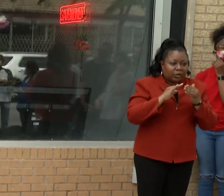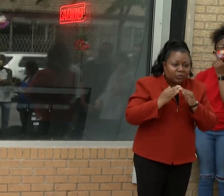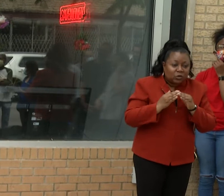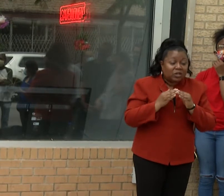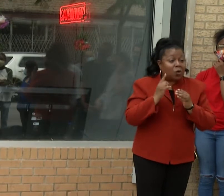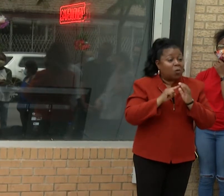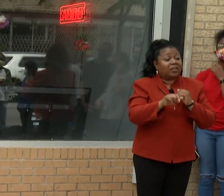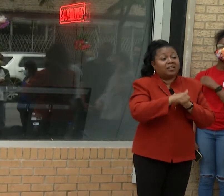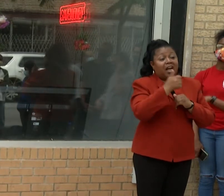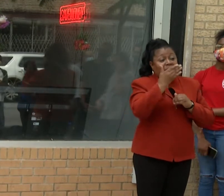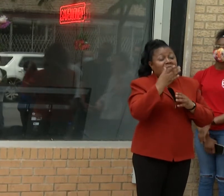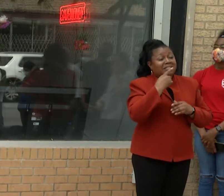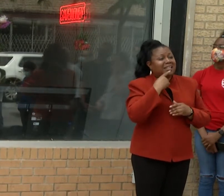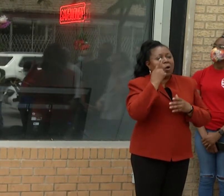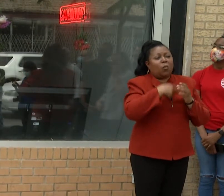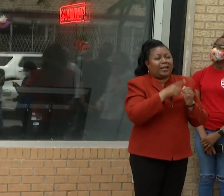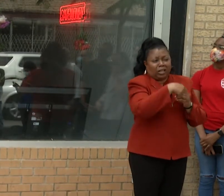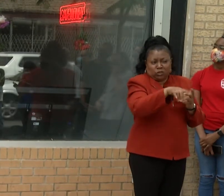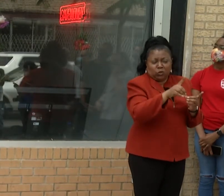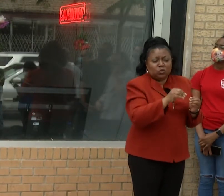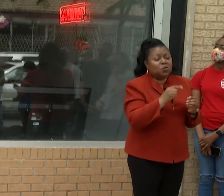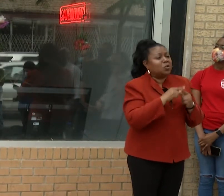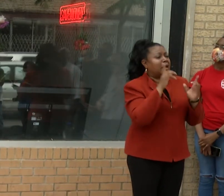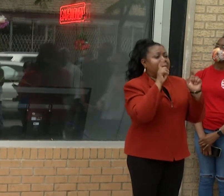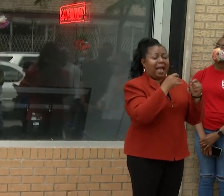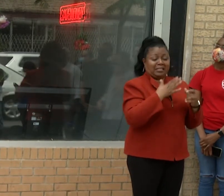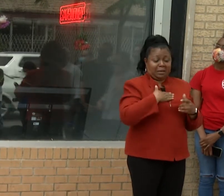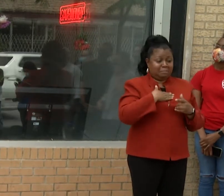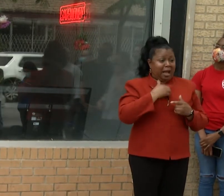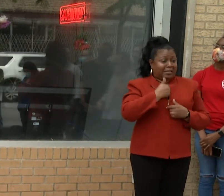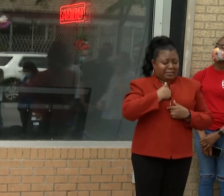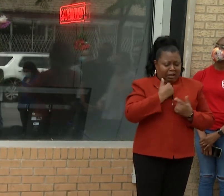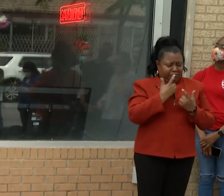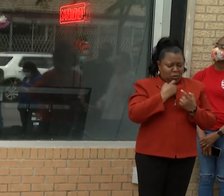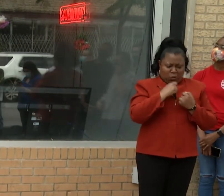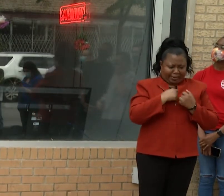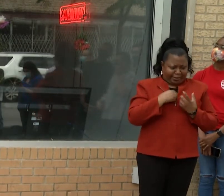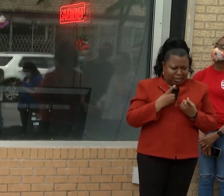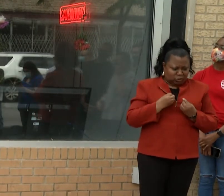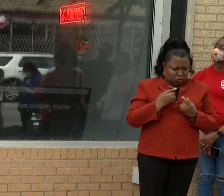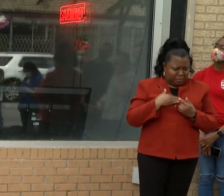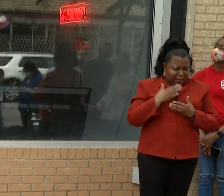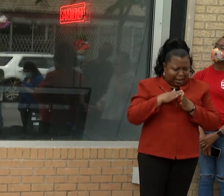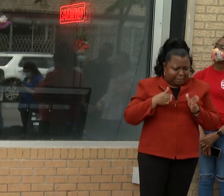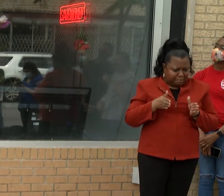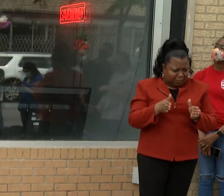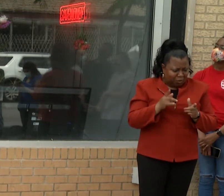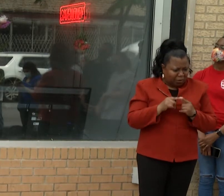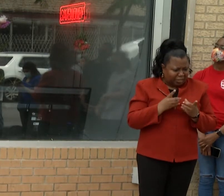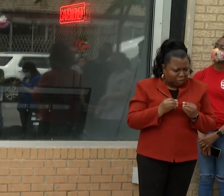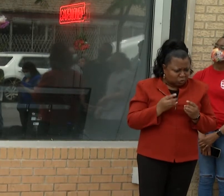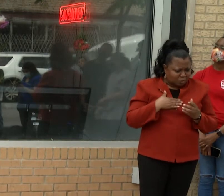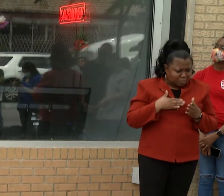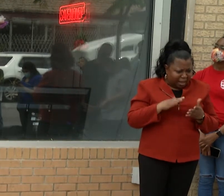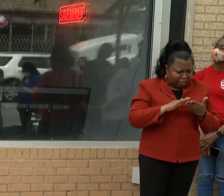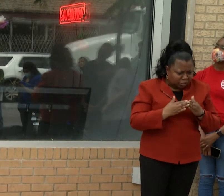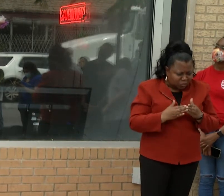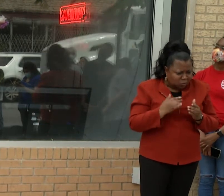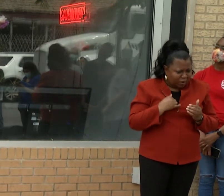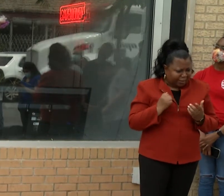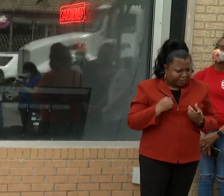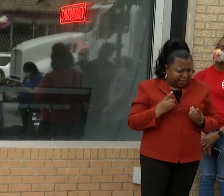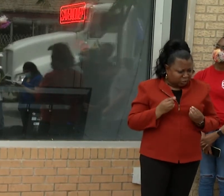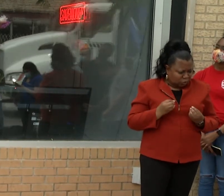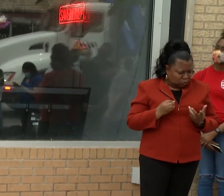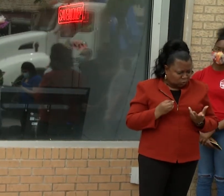community. And one of the other speakers said, what can you do? And so I'm asking myself that question. What can I do on my block? What can I do on my community? What can